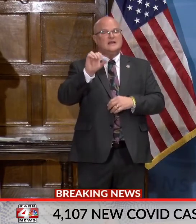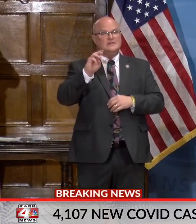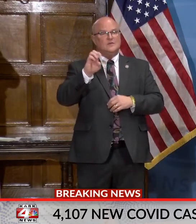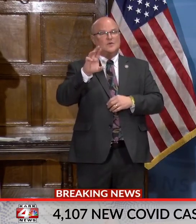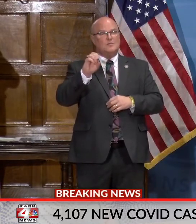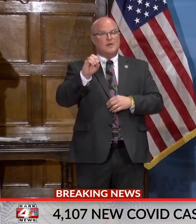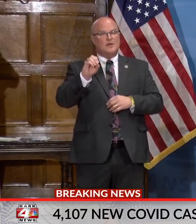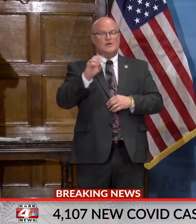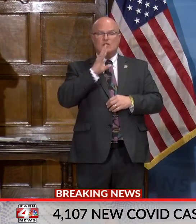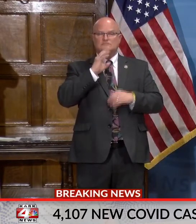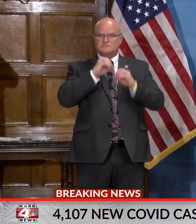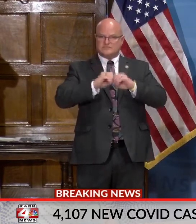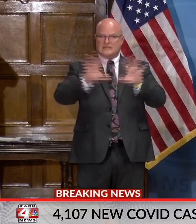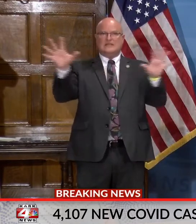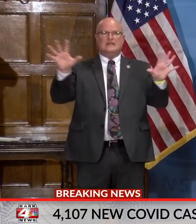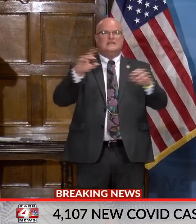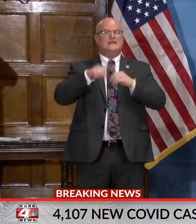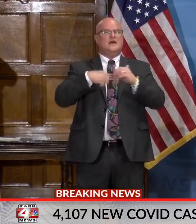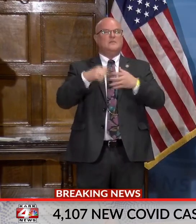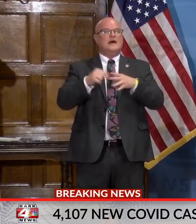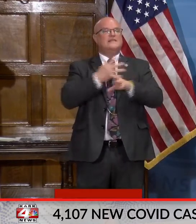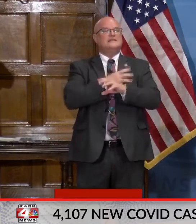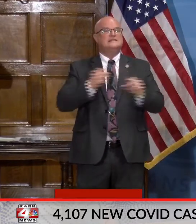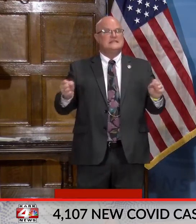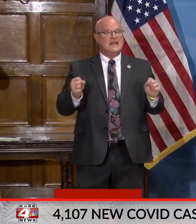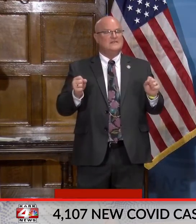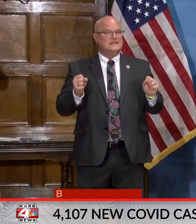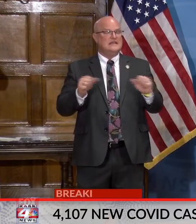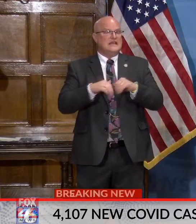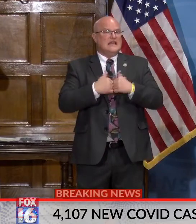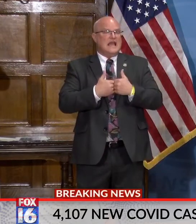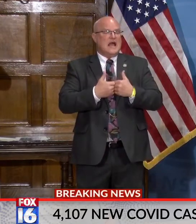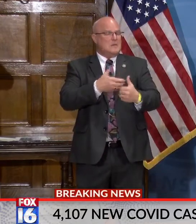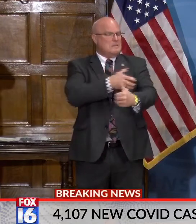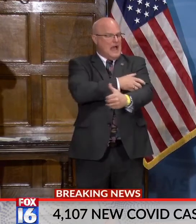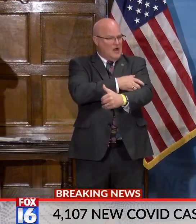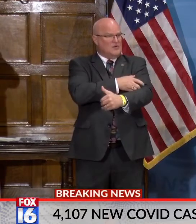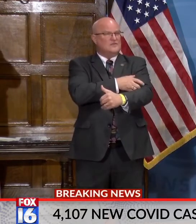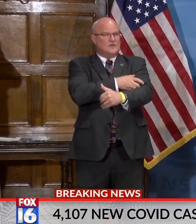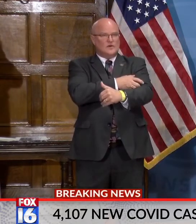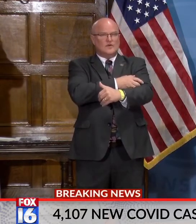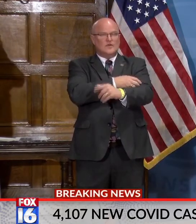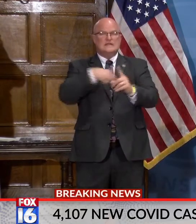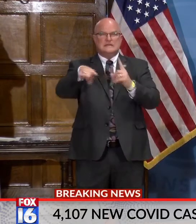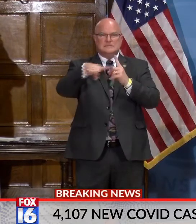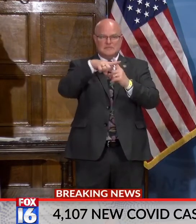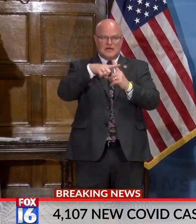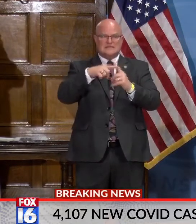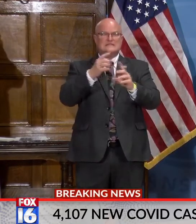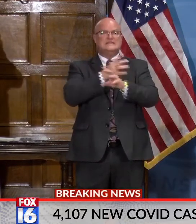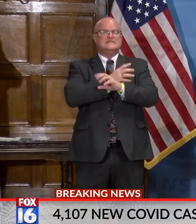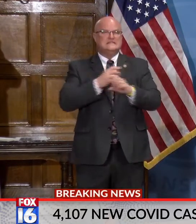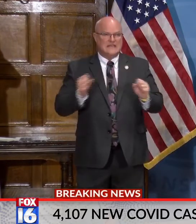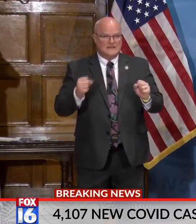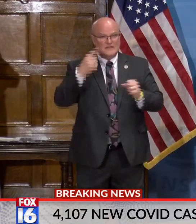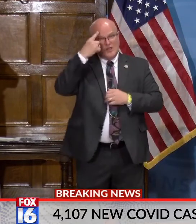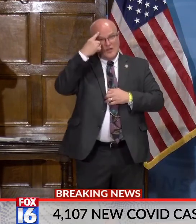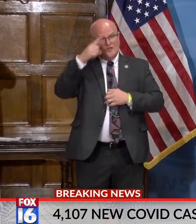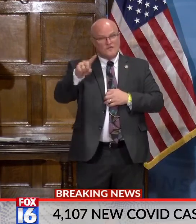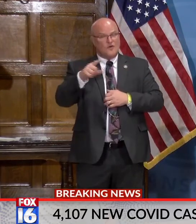very clearly about the safety signal and how powerful the positive safety signal is for